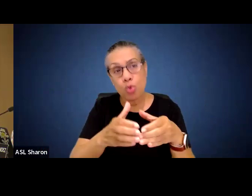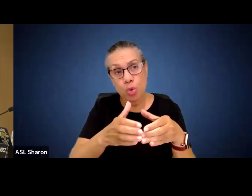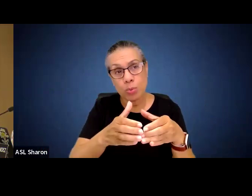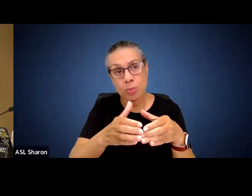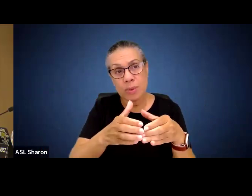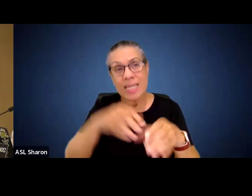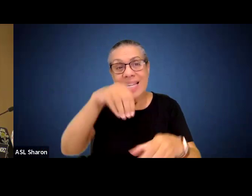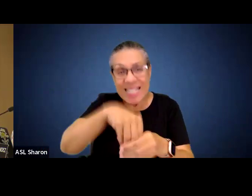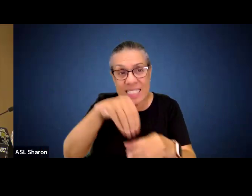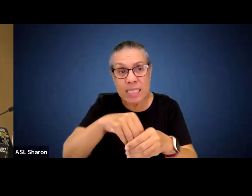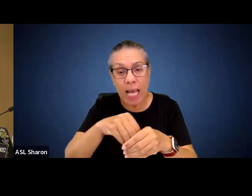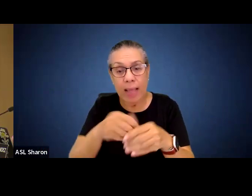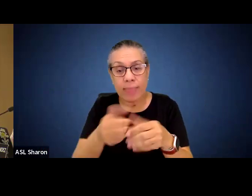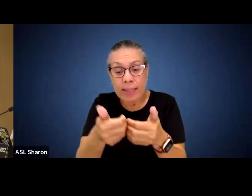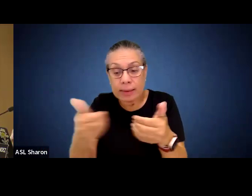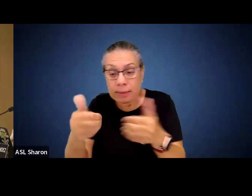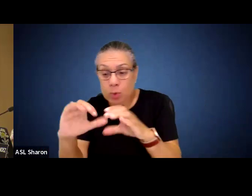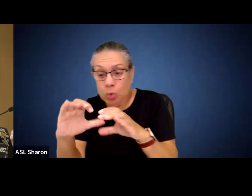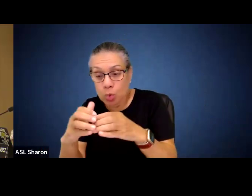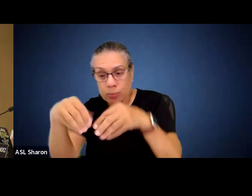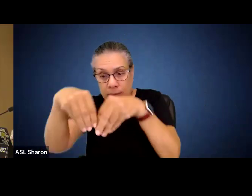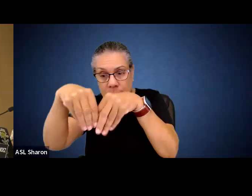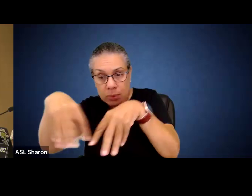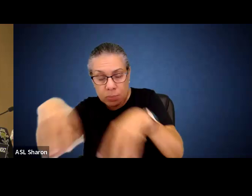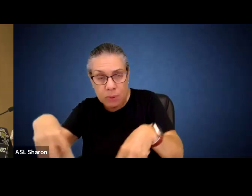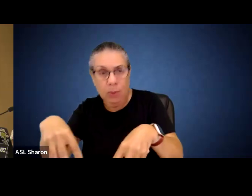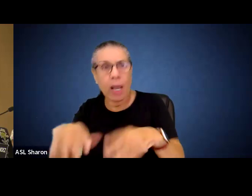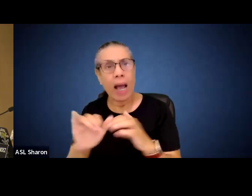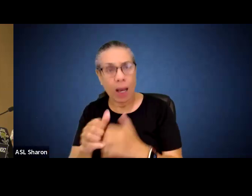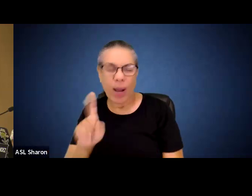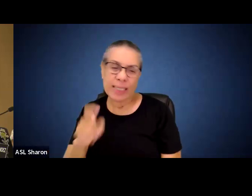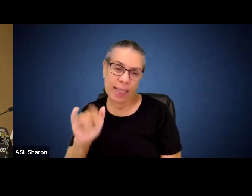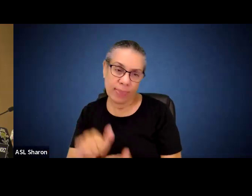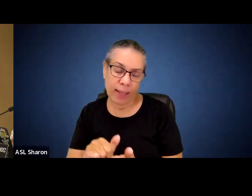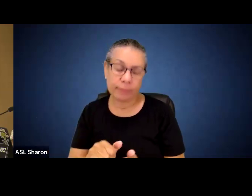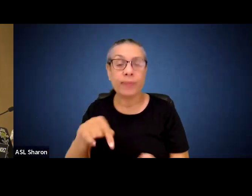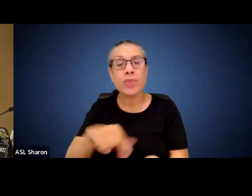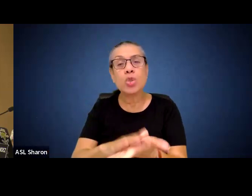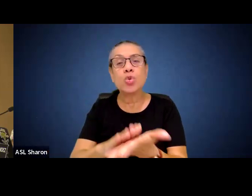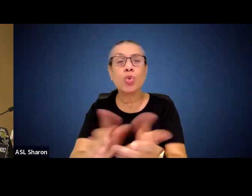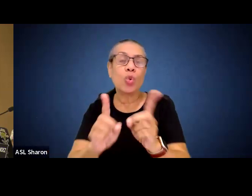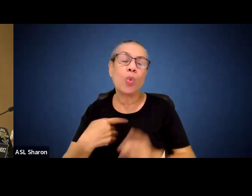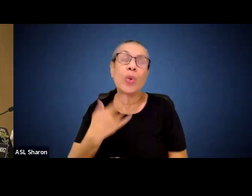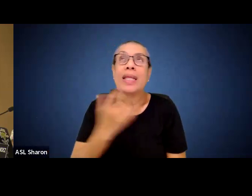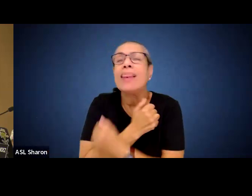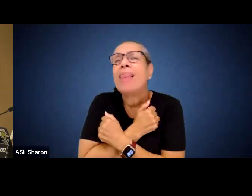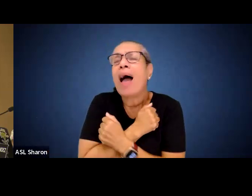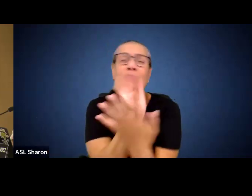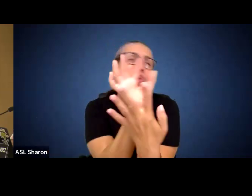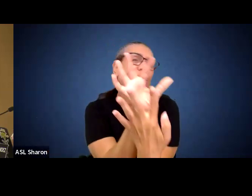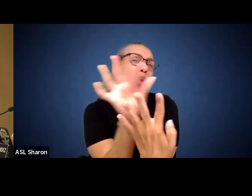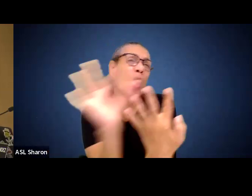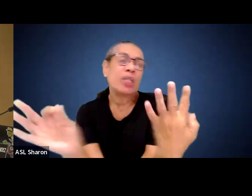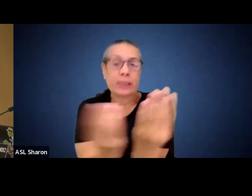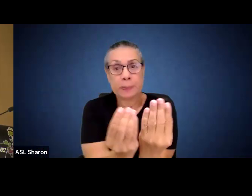subgroups are actually doing. That would be helpful. We are a district that loves choice, but sometimes I think